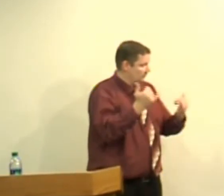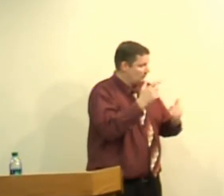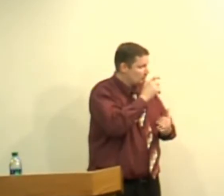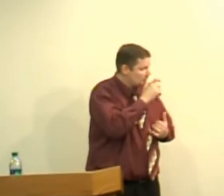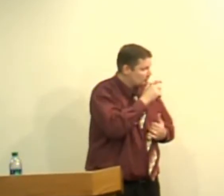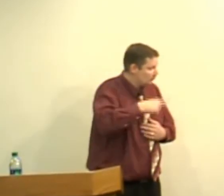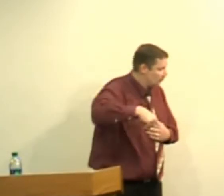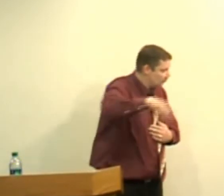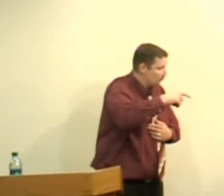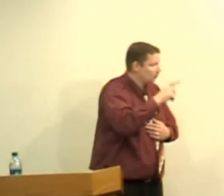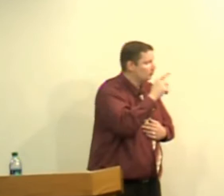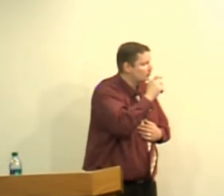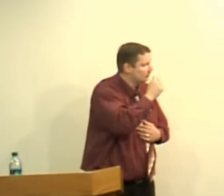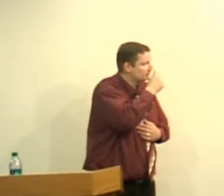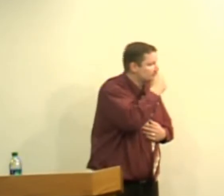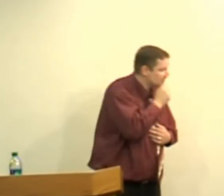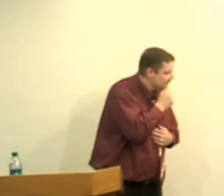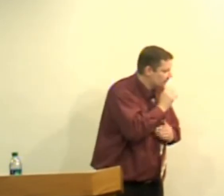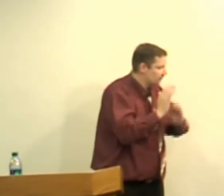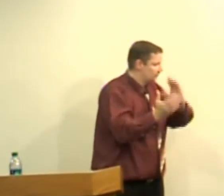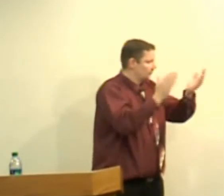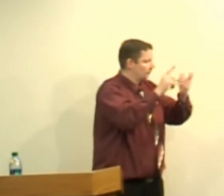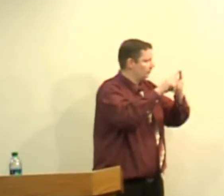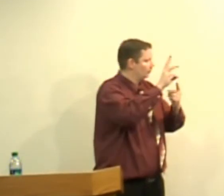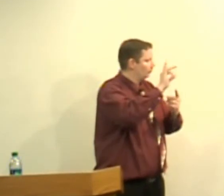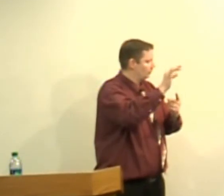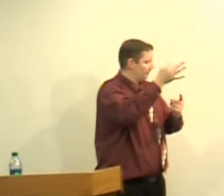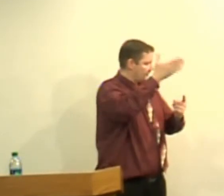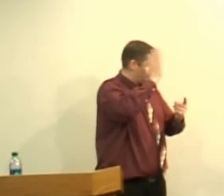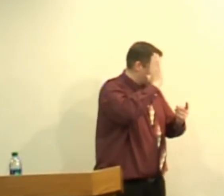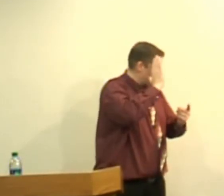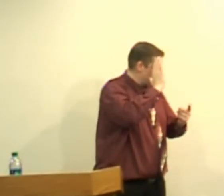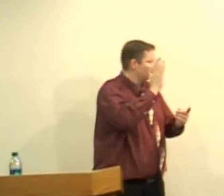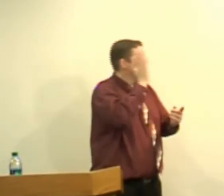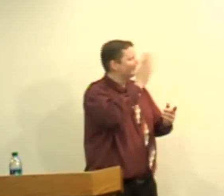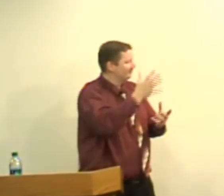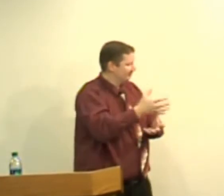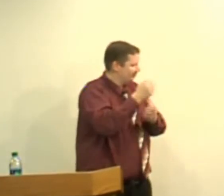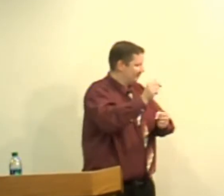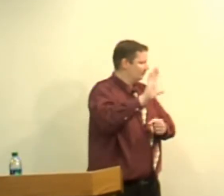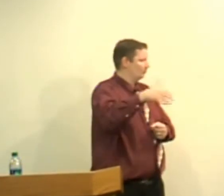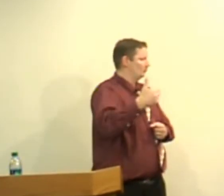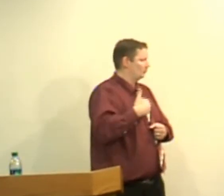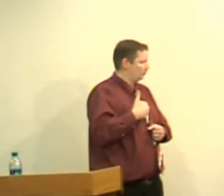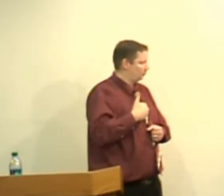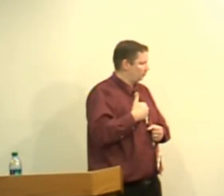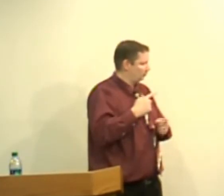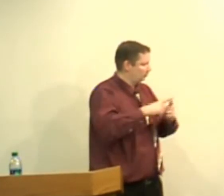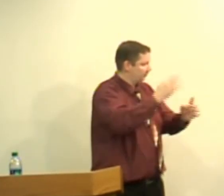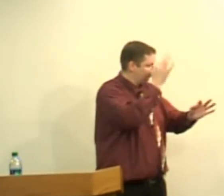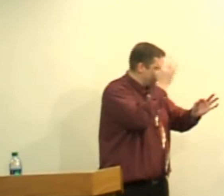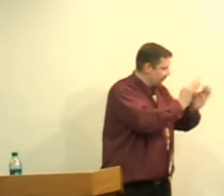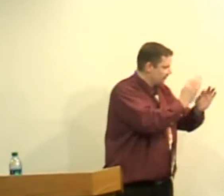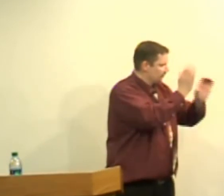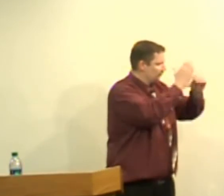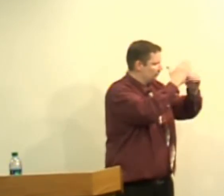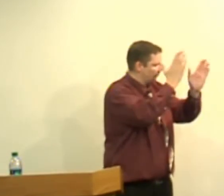it says, therefore, those also who suffer according to the will of God shall entrust their